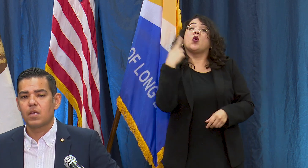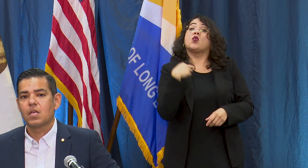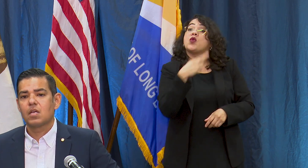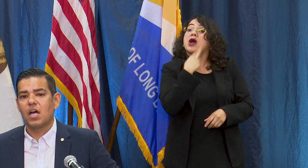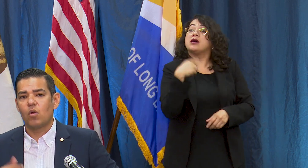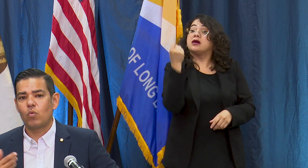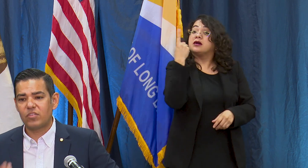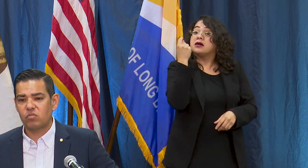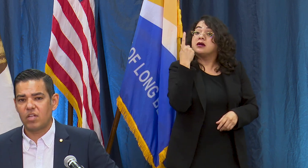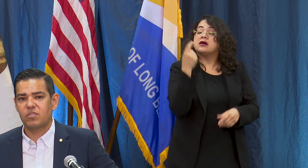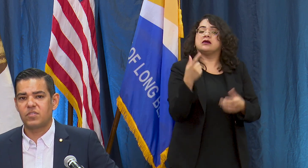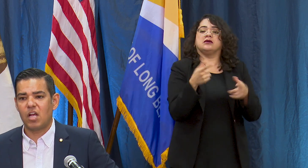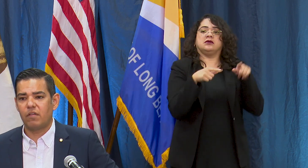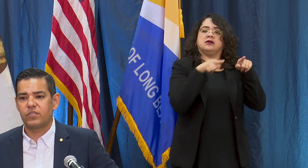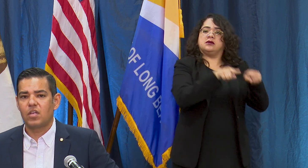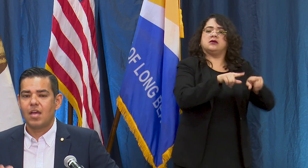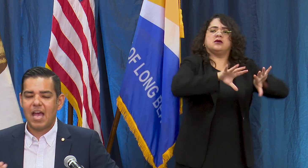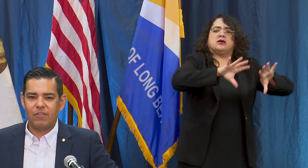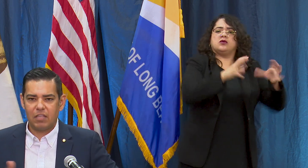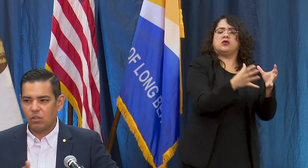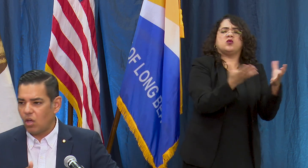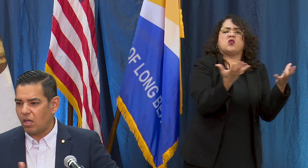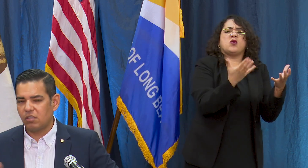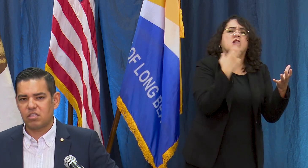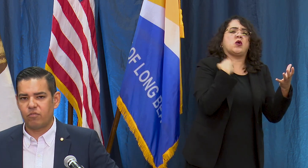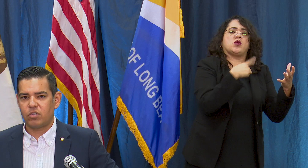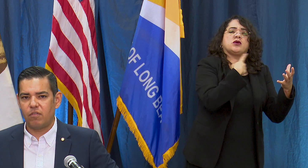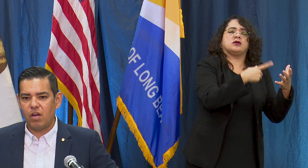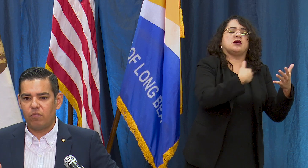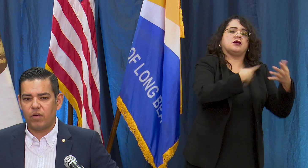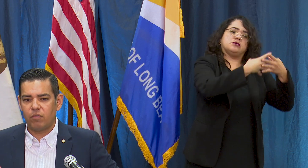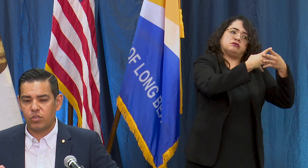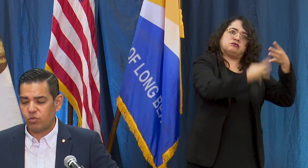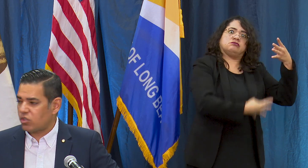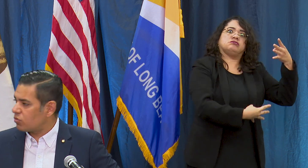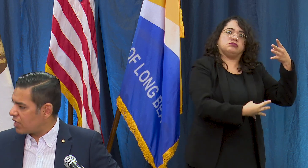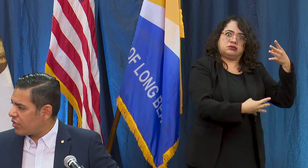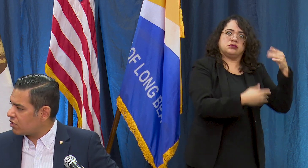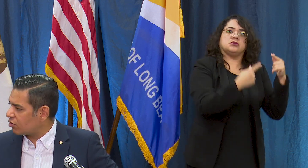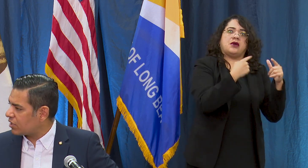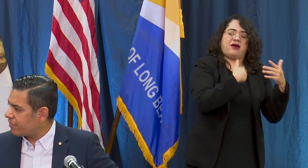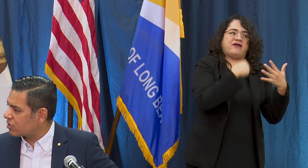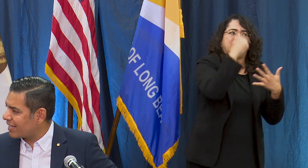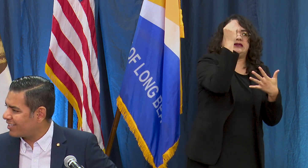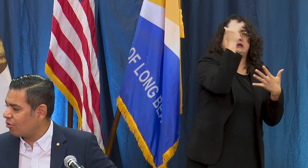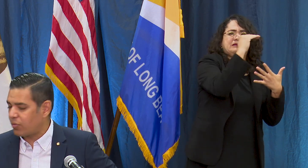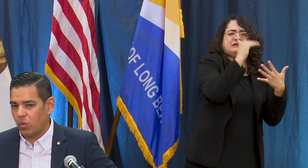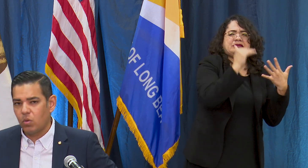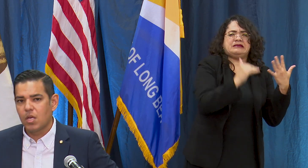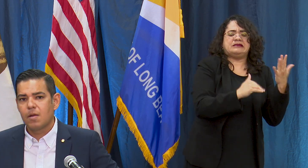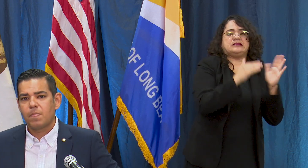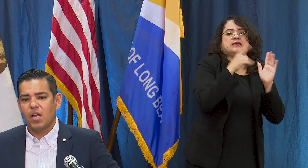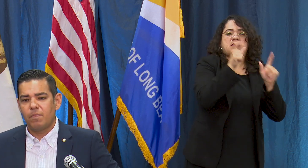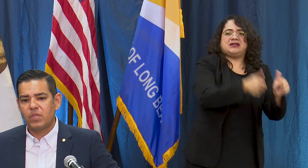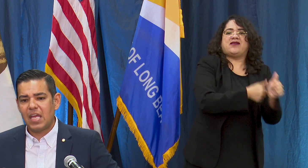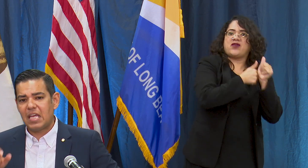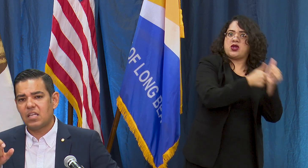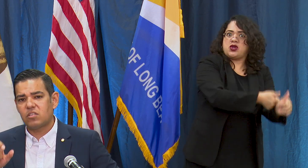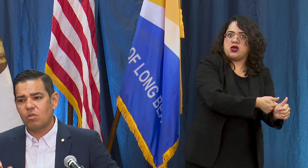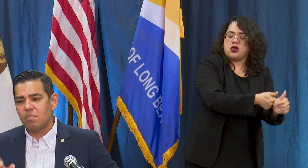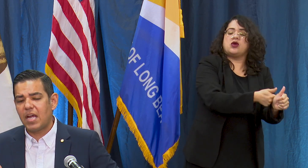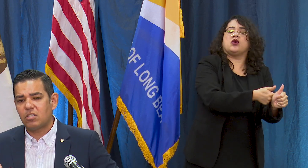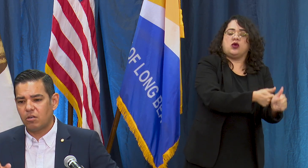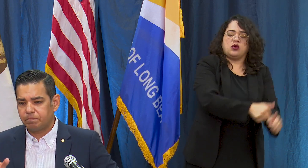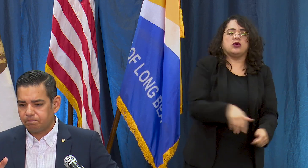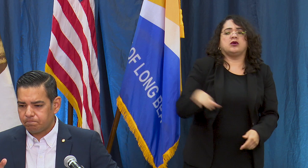concerned, restaurants themselves have a long list of restrictions, which I think Dr. Davis is going to go through. And